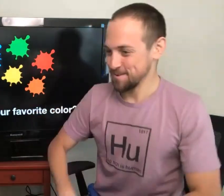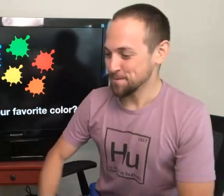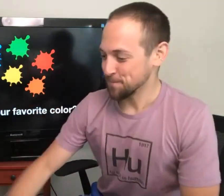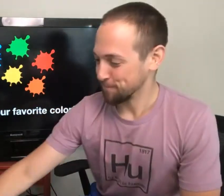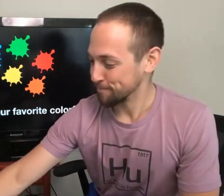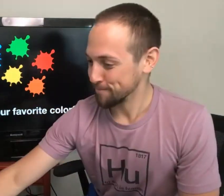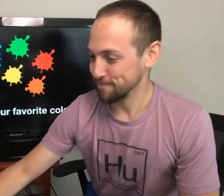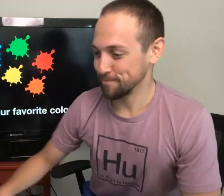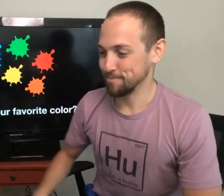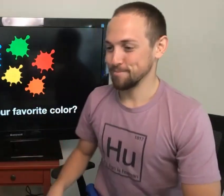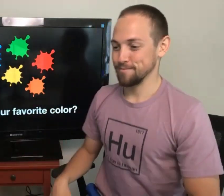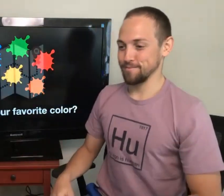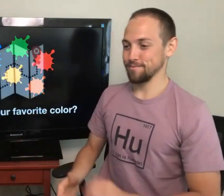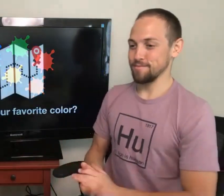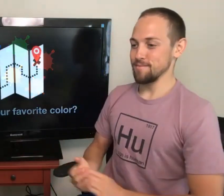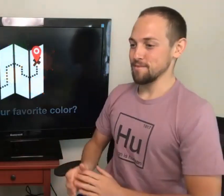see you furrowing your brows as you copy me. Well done.